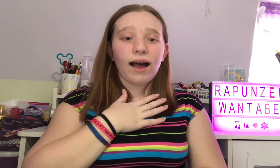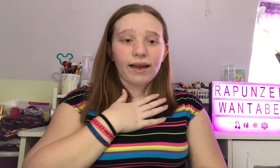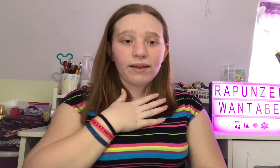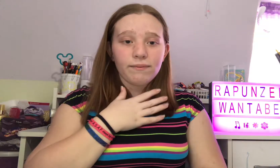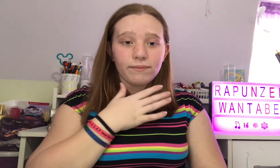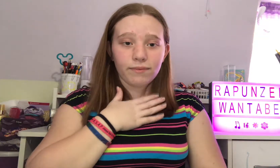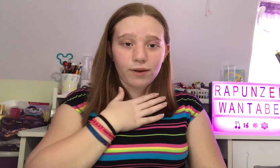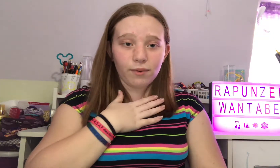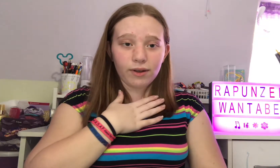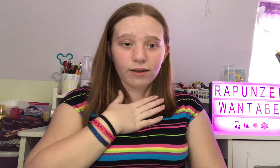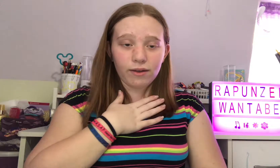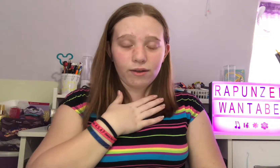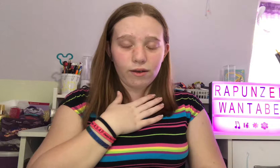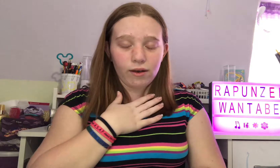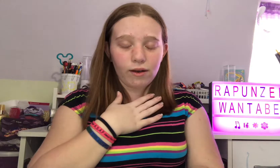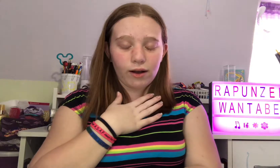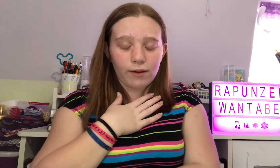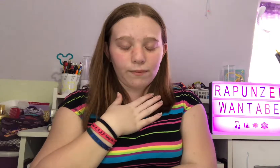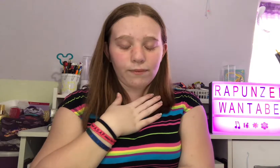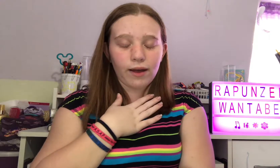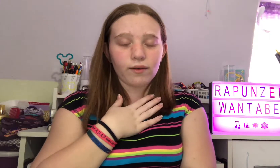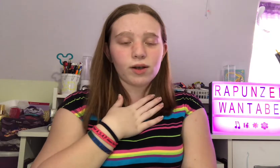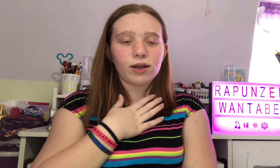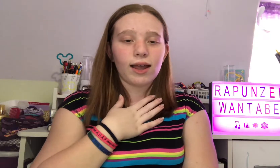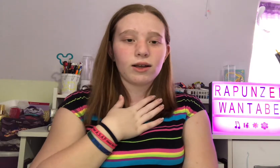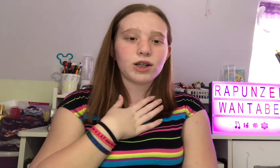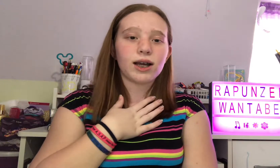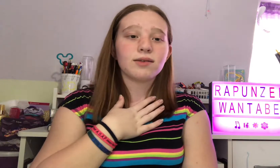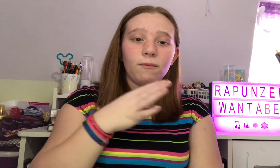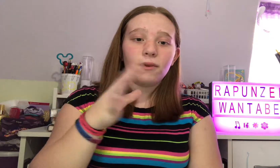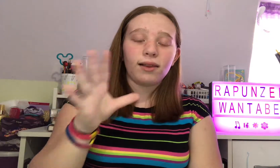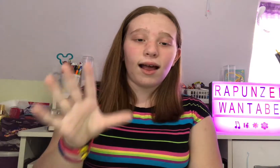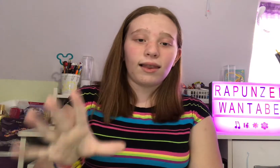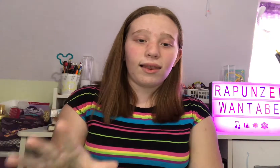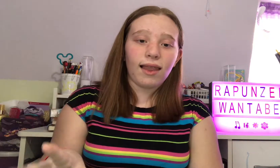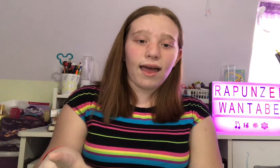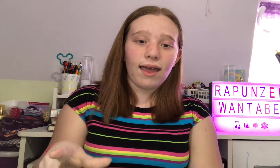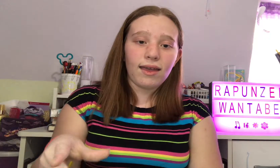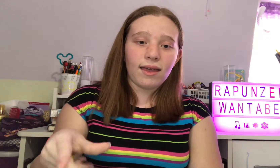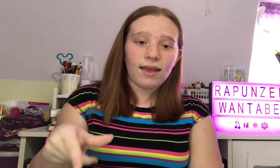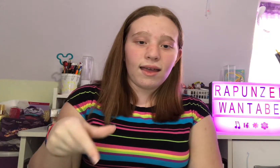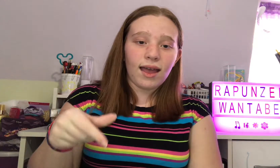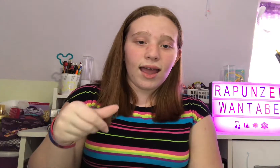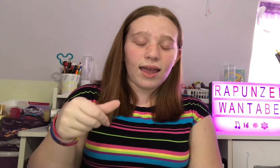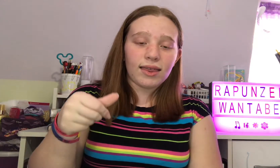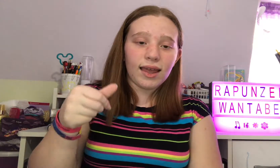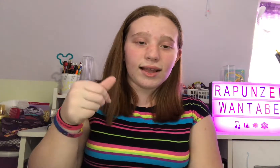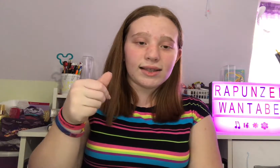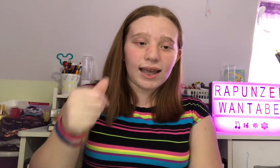I, you'll point, have your hand on your chest, will not let anything